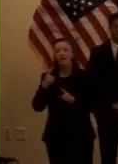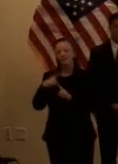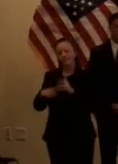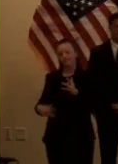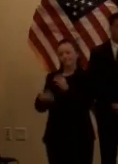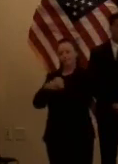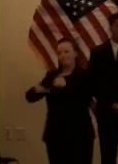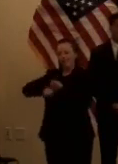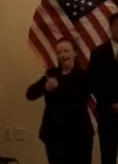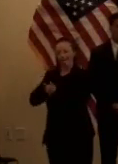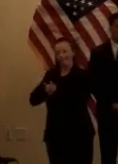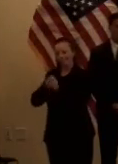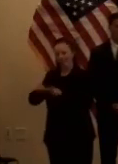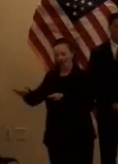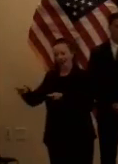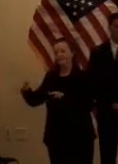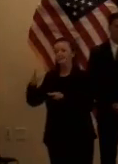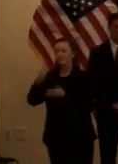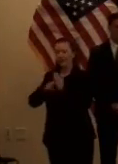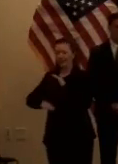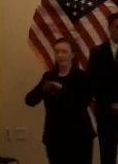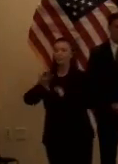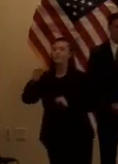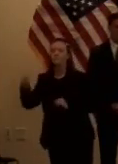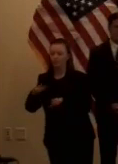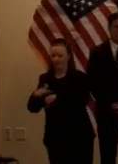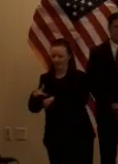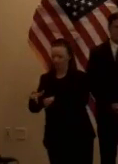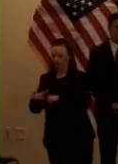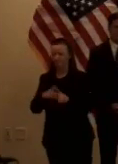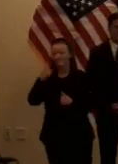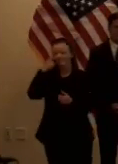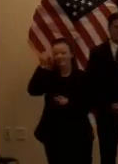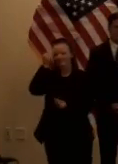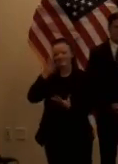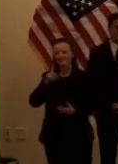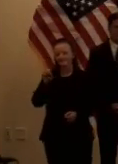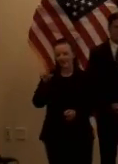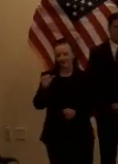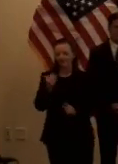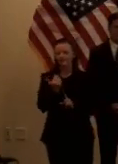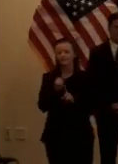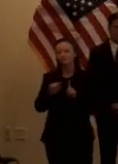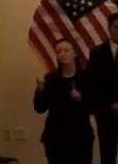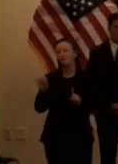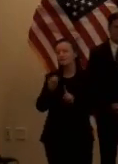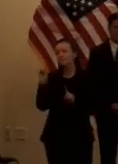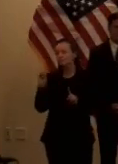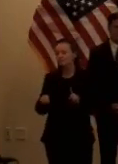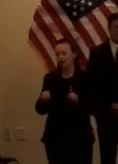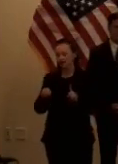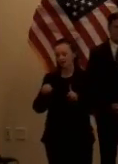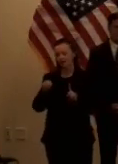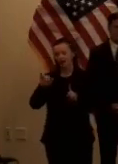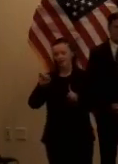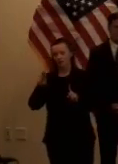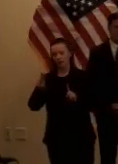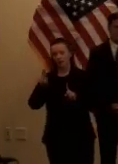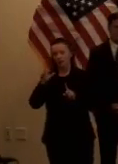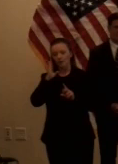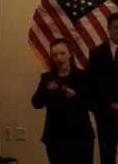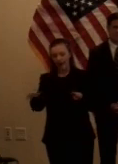up to 50%. The newly reported data shows that only 15 to 18% of our total ICU beds are in use